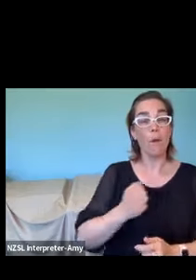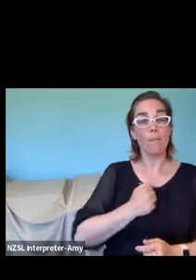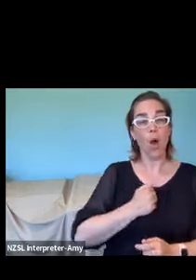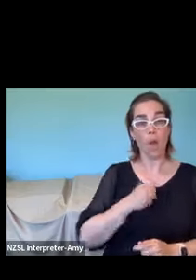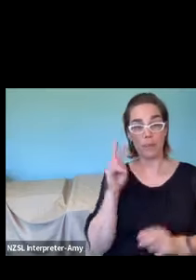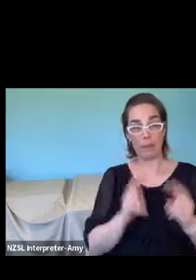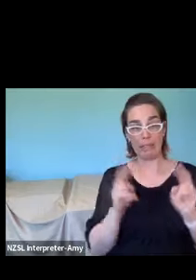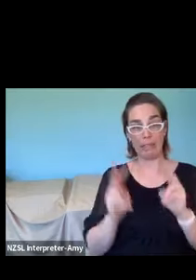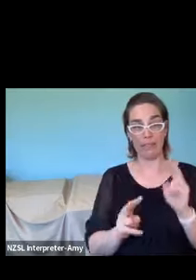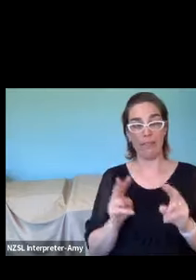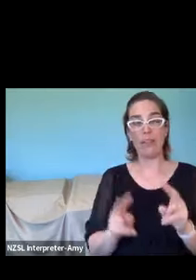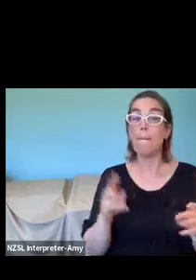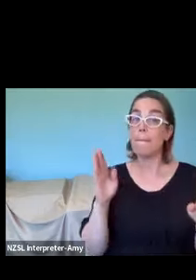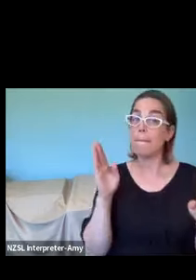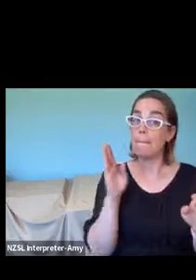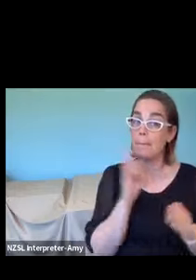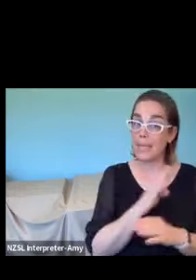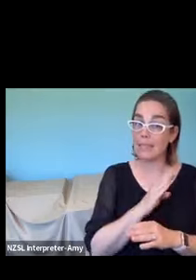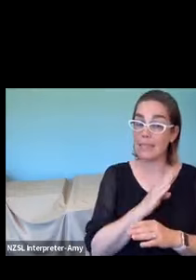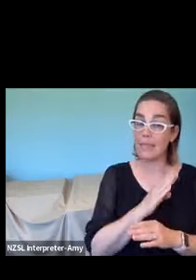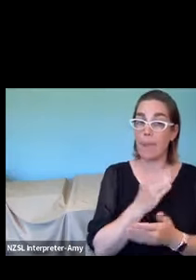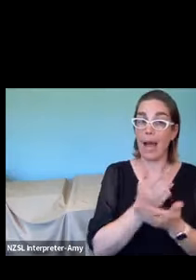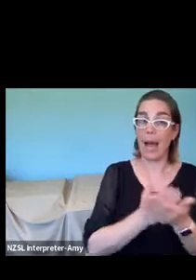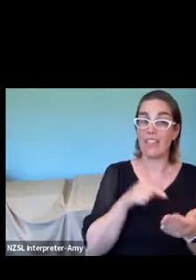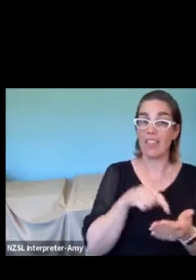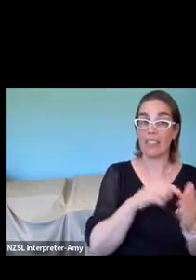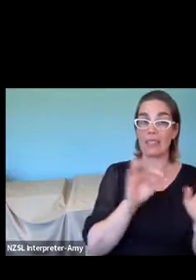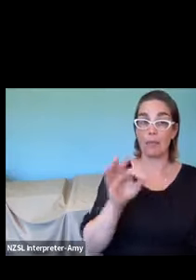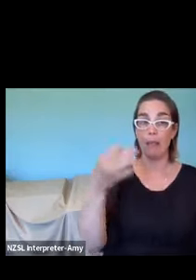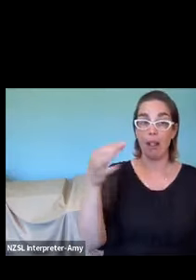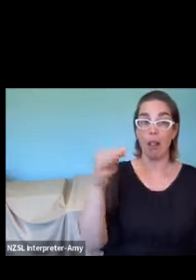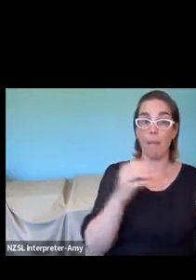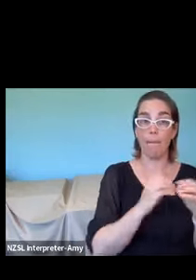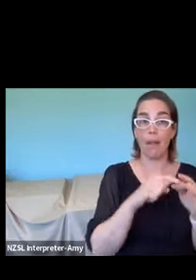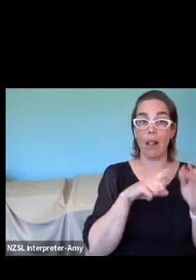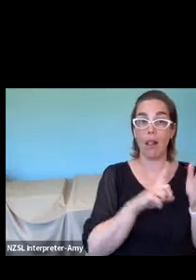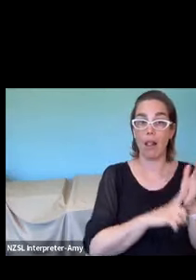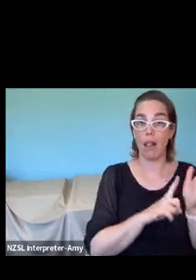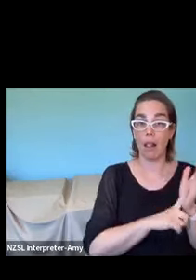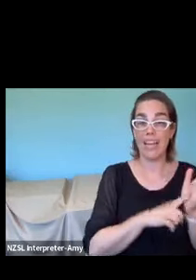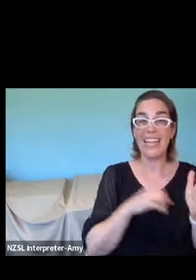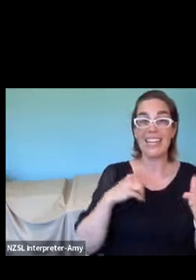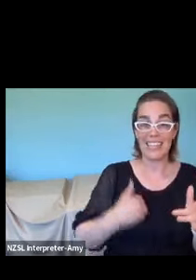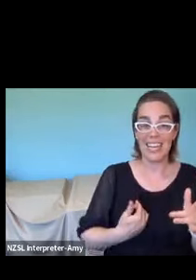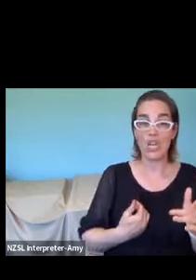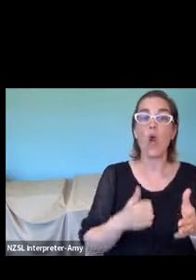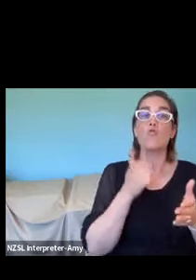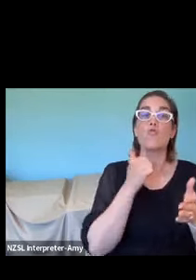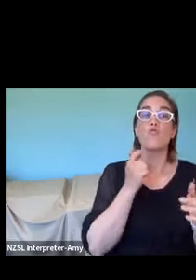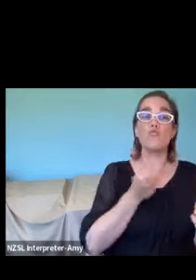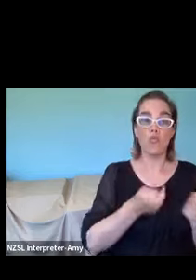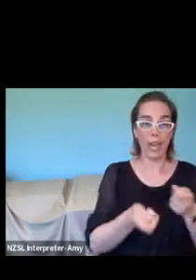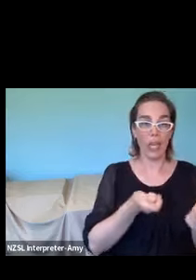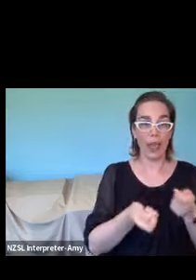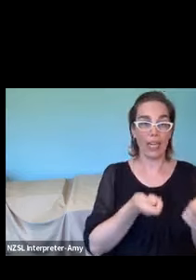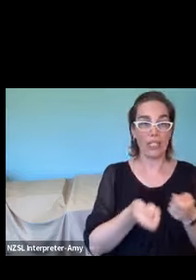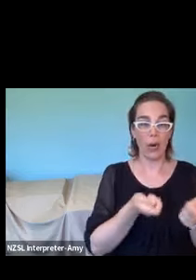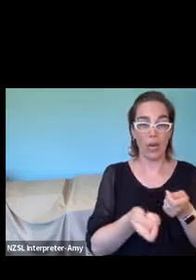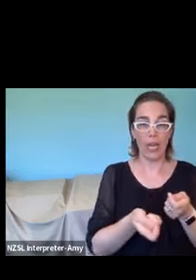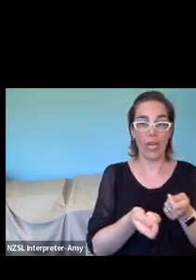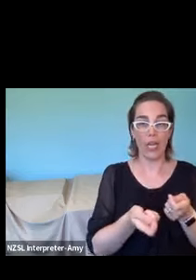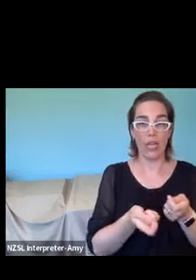the really missed part of this bill is the need for those regulatory mechanisms so that when